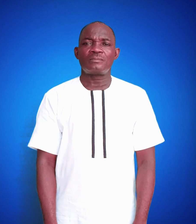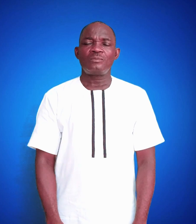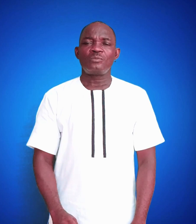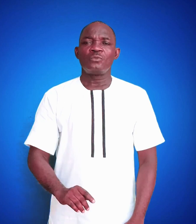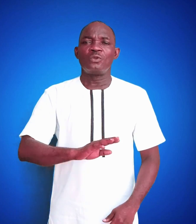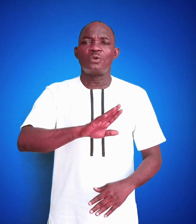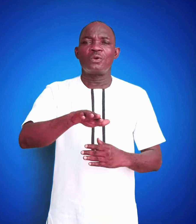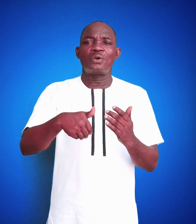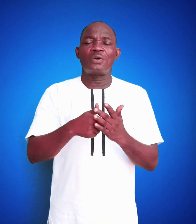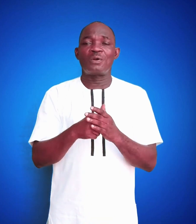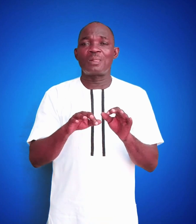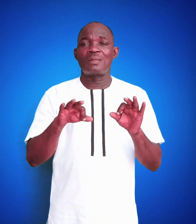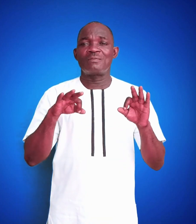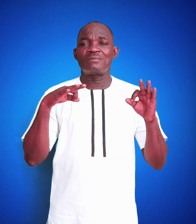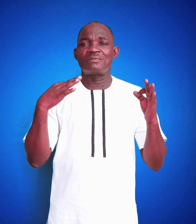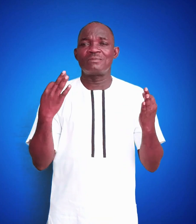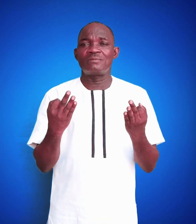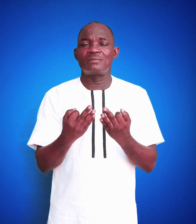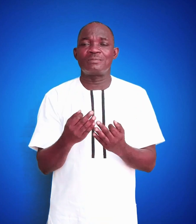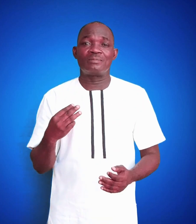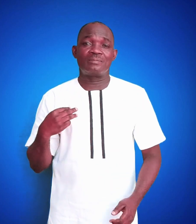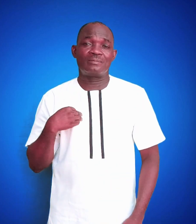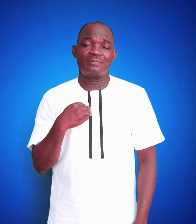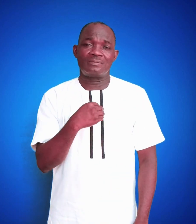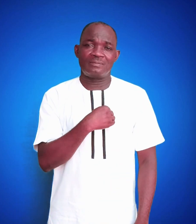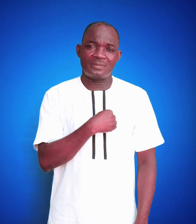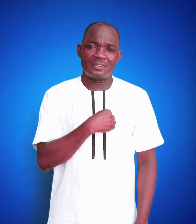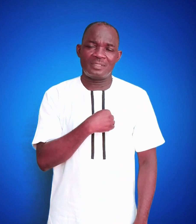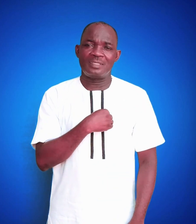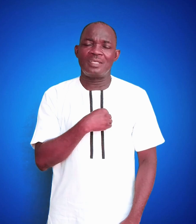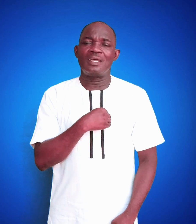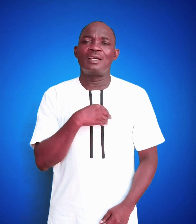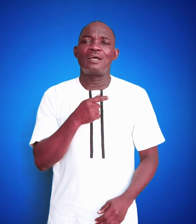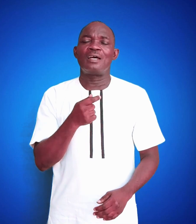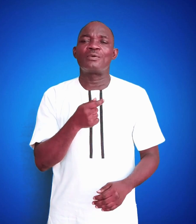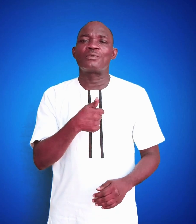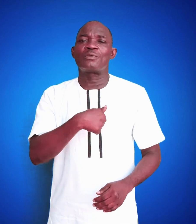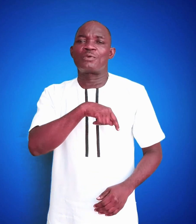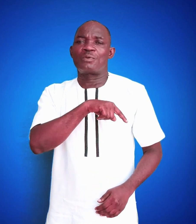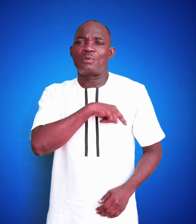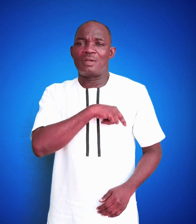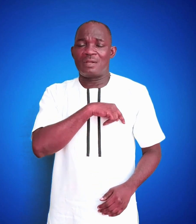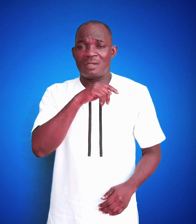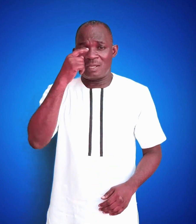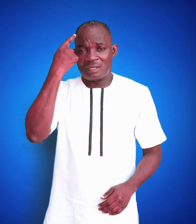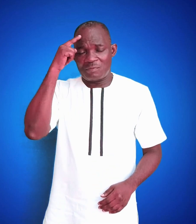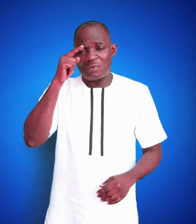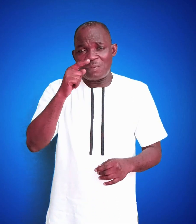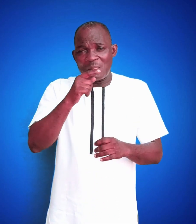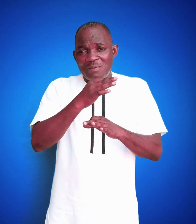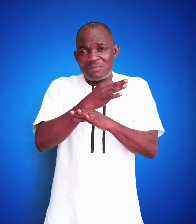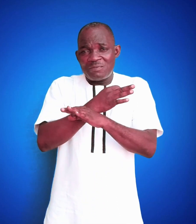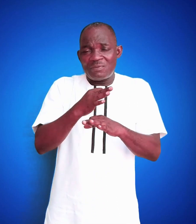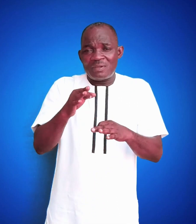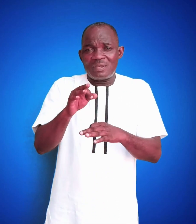All members of the family are entitled to a free